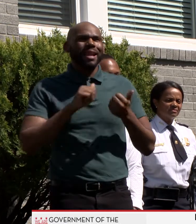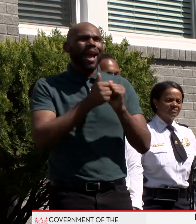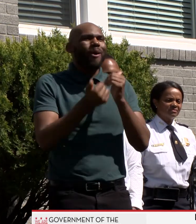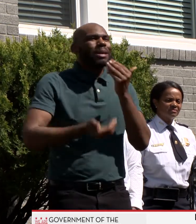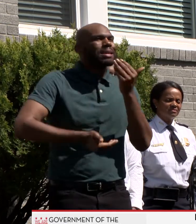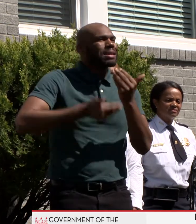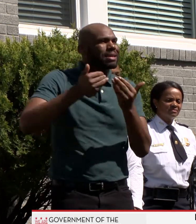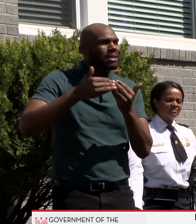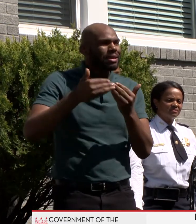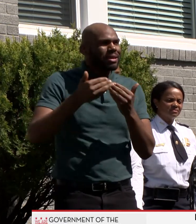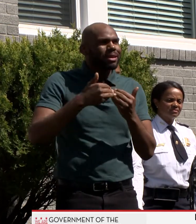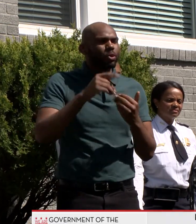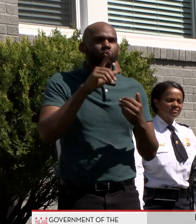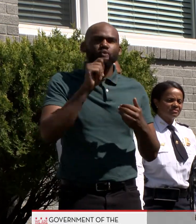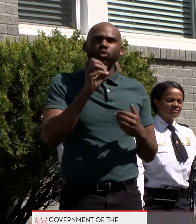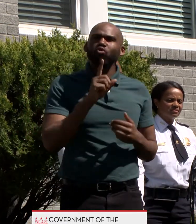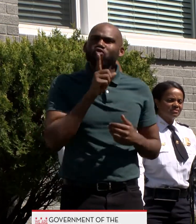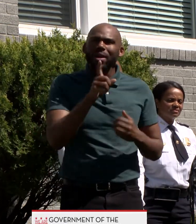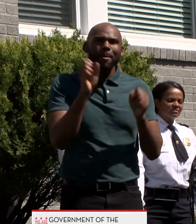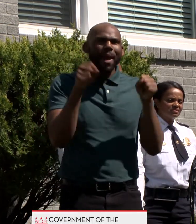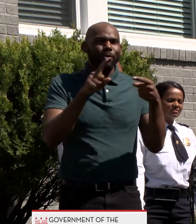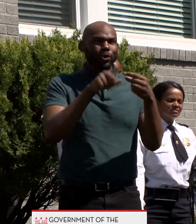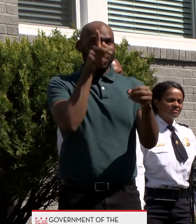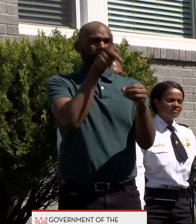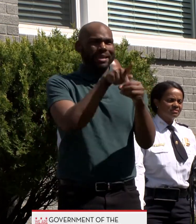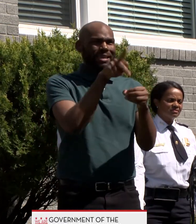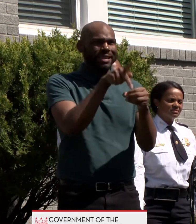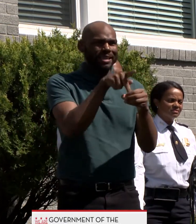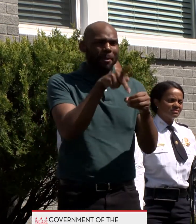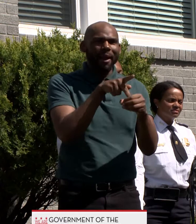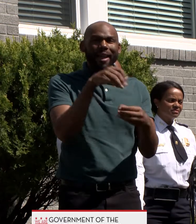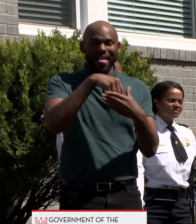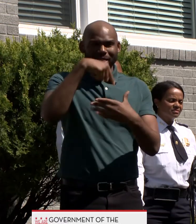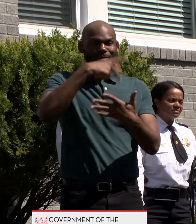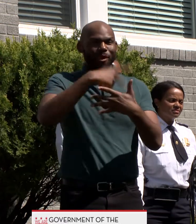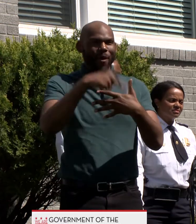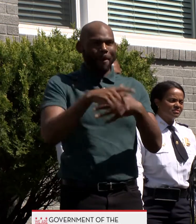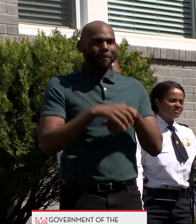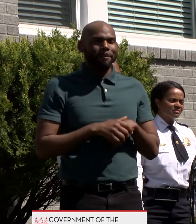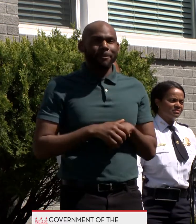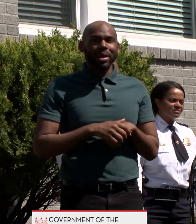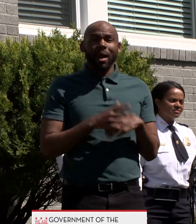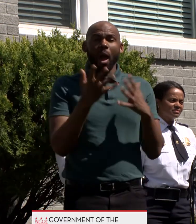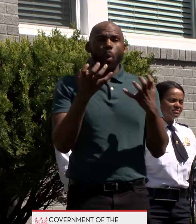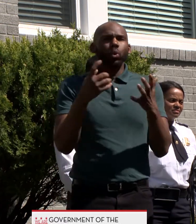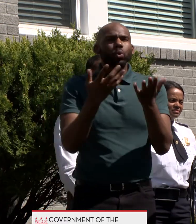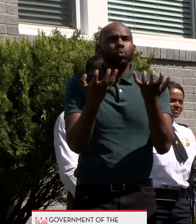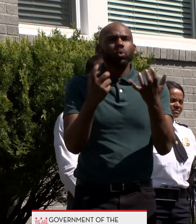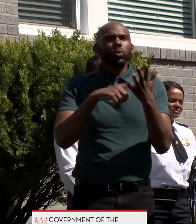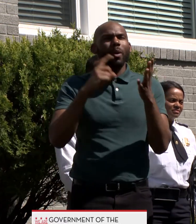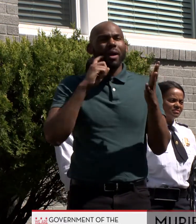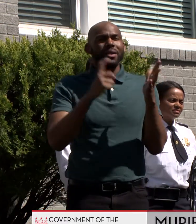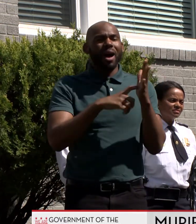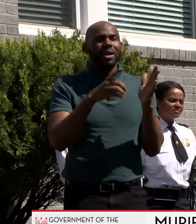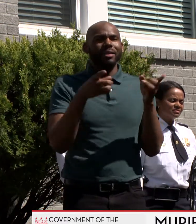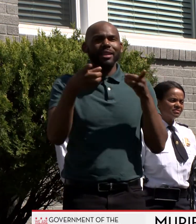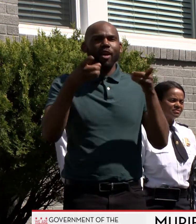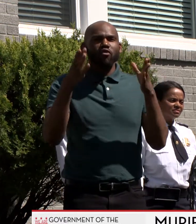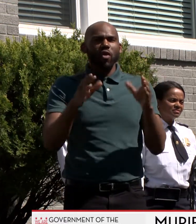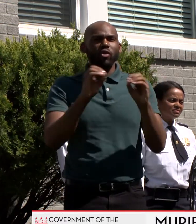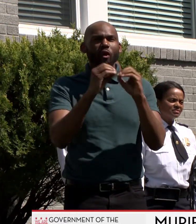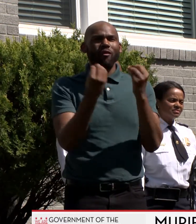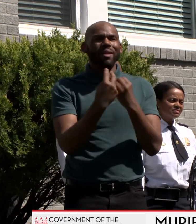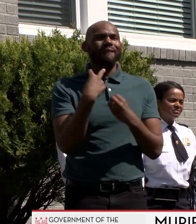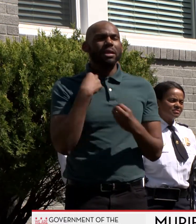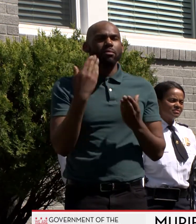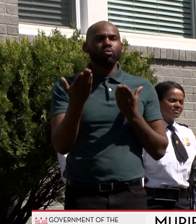it is to be able to participate in our program. Let me acknowledge our Director of the Office of